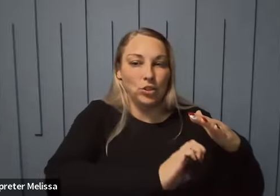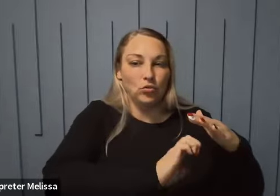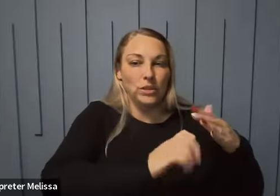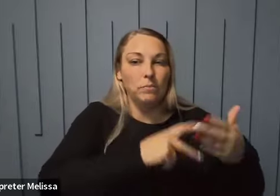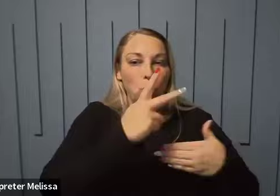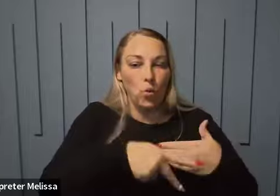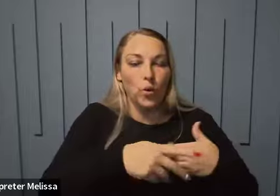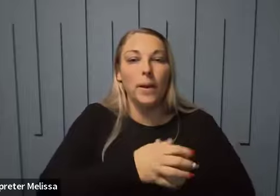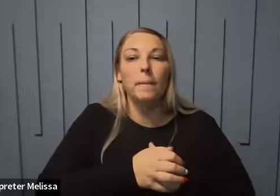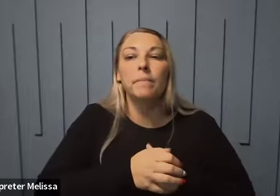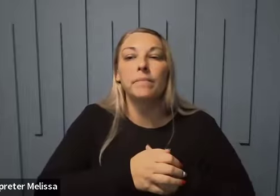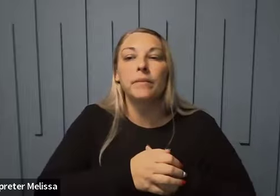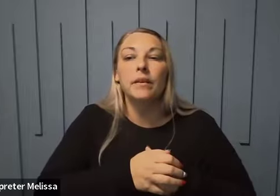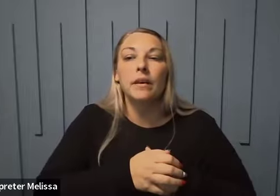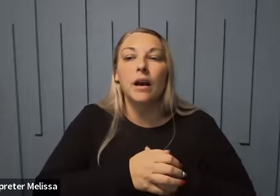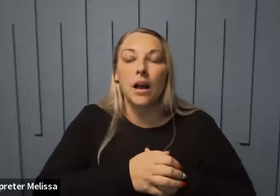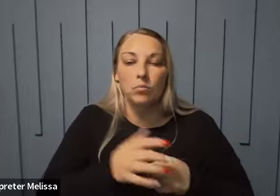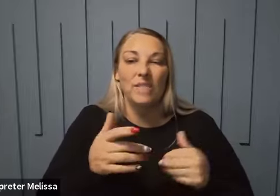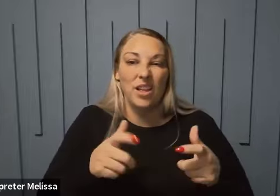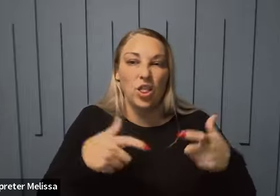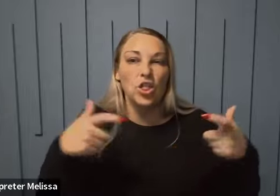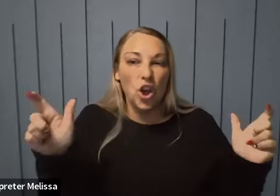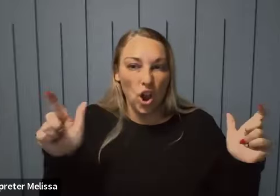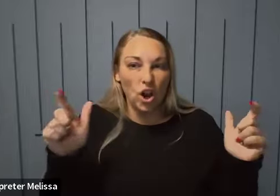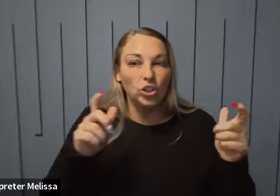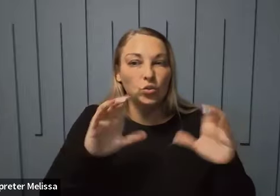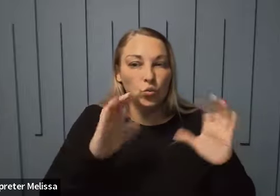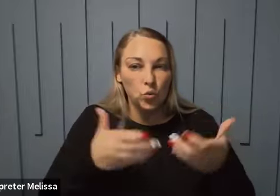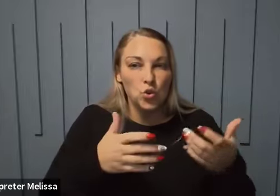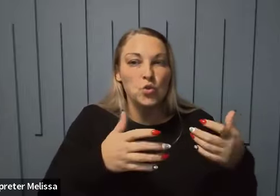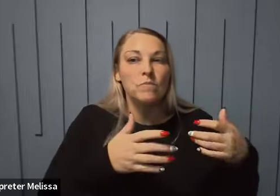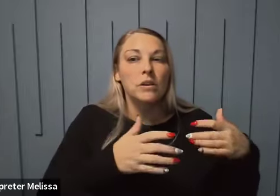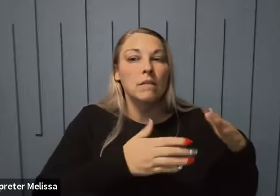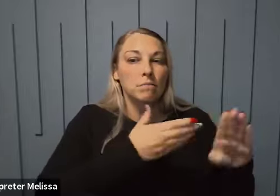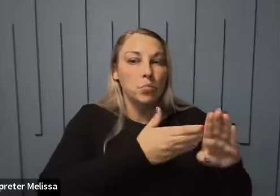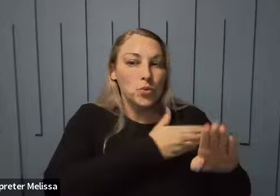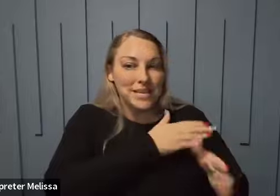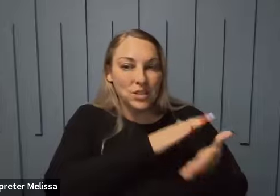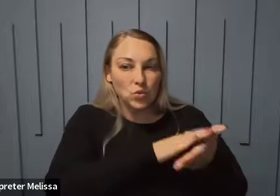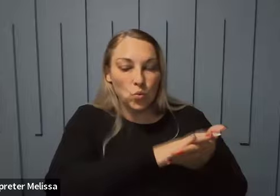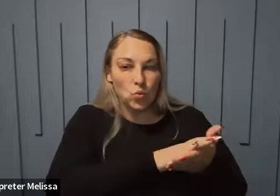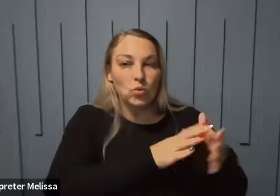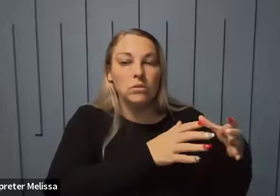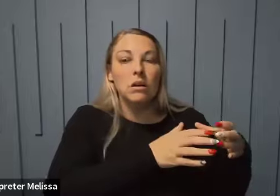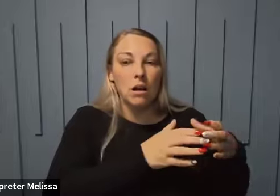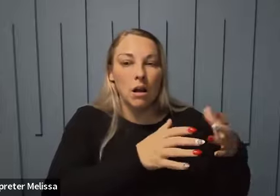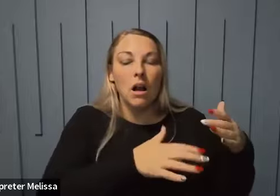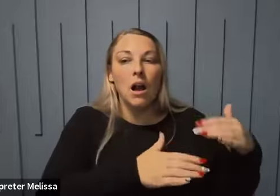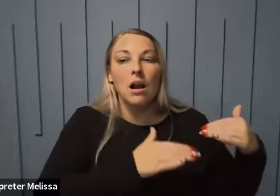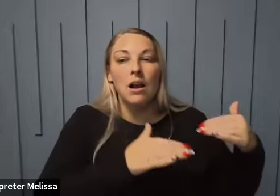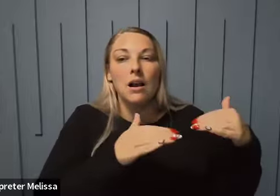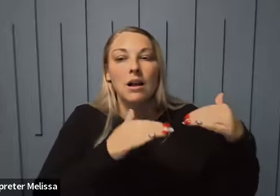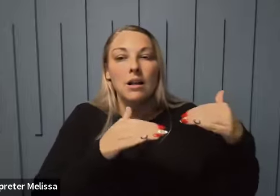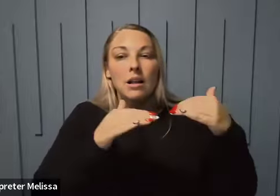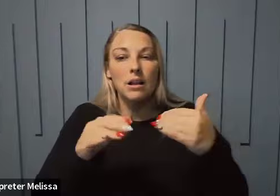students, which I'll show you their test scores in a minute, who have come from preschool all the way through. And last year, as 7th graders, we moved our 6th